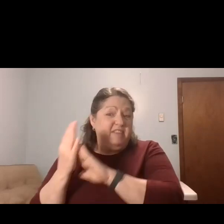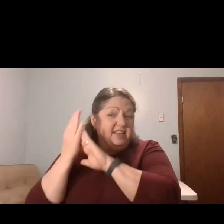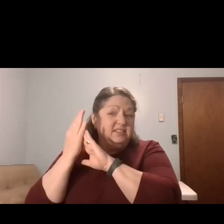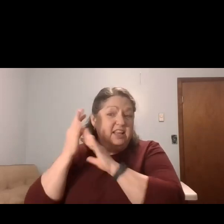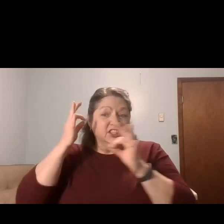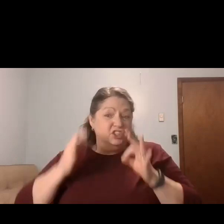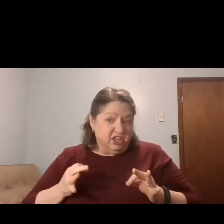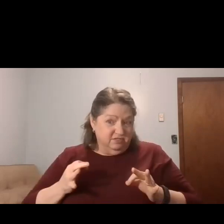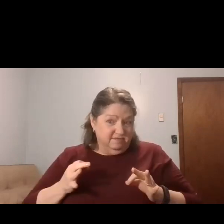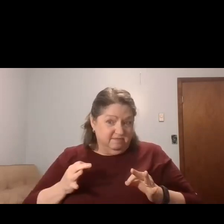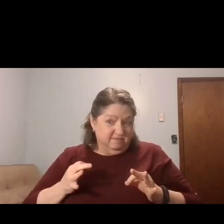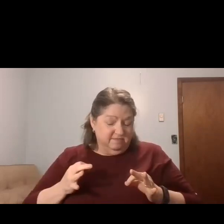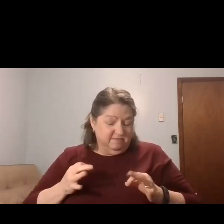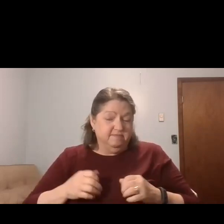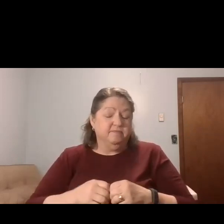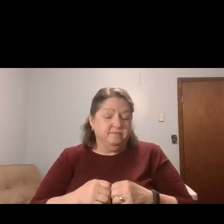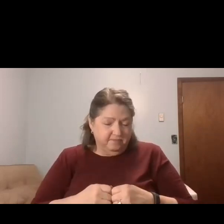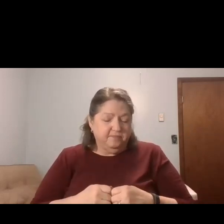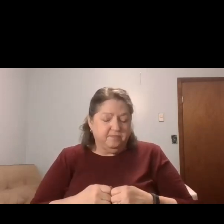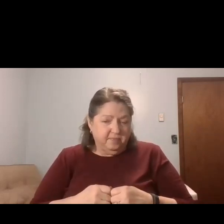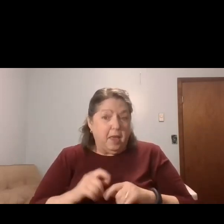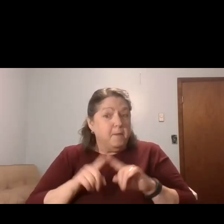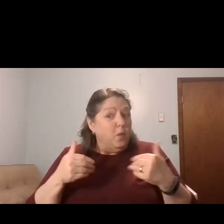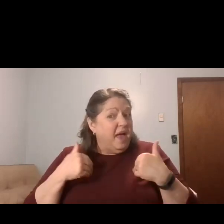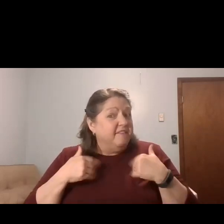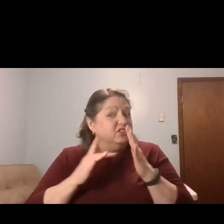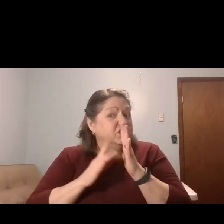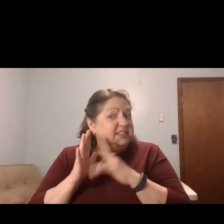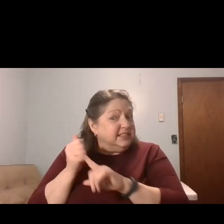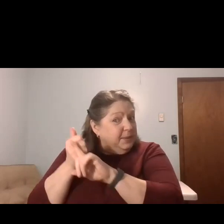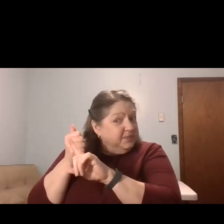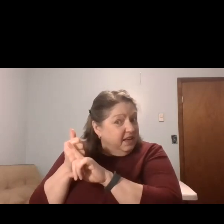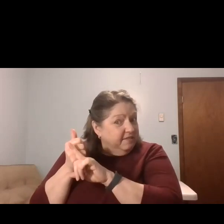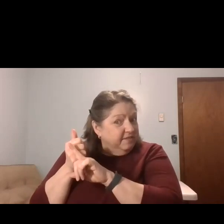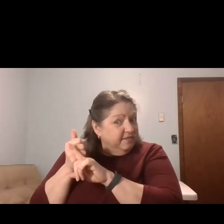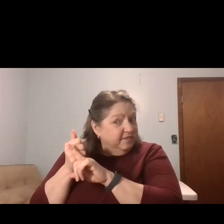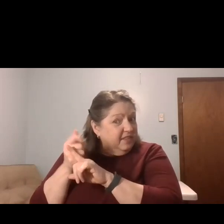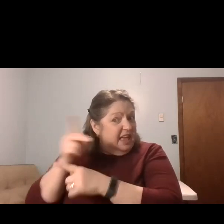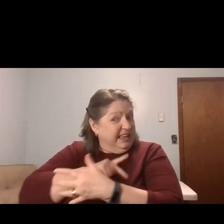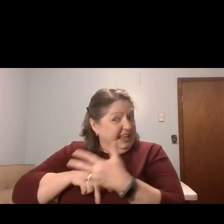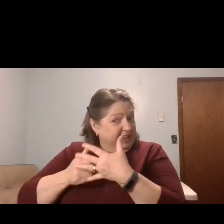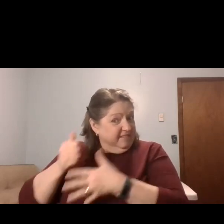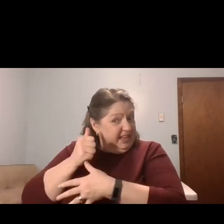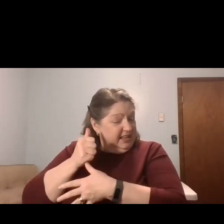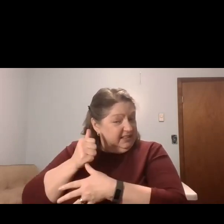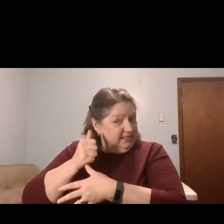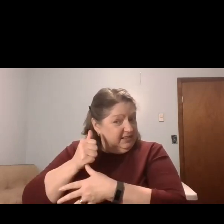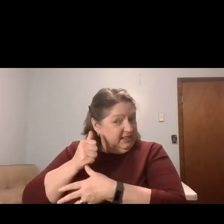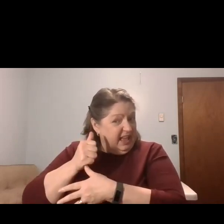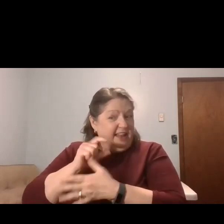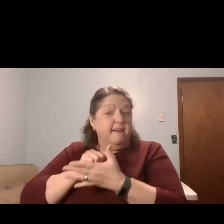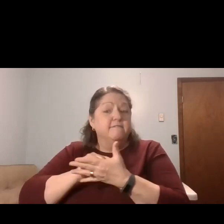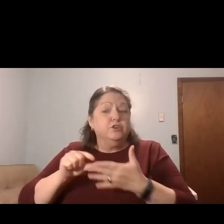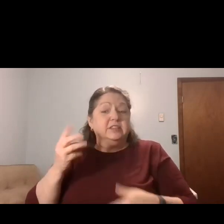they've made. But there we have Jesus, the one who comes, King of Kings and Lord of Lords, in verse 16